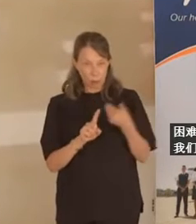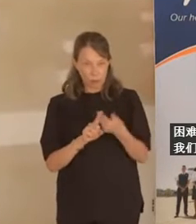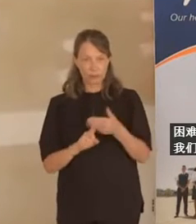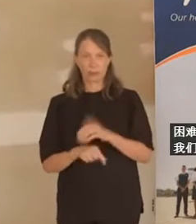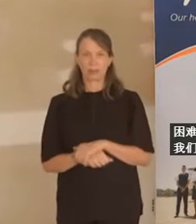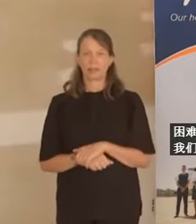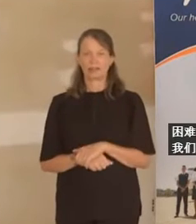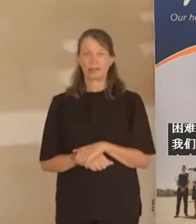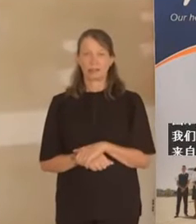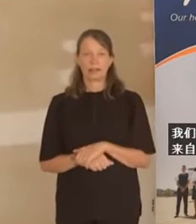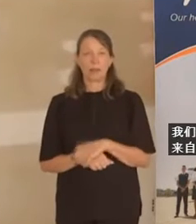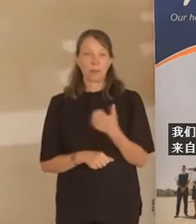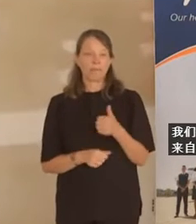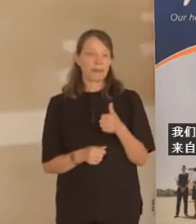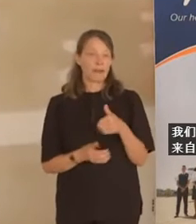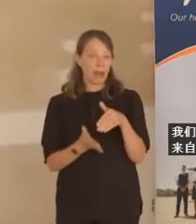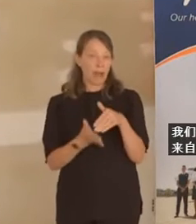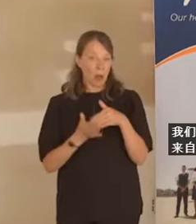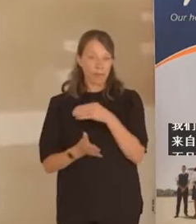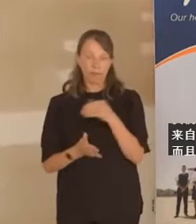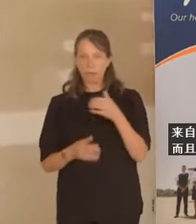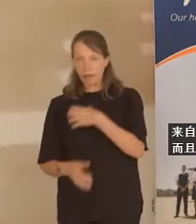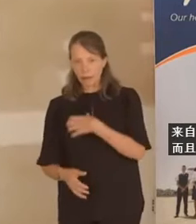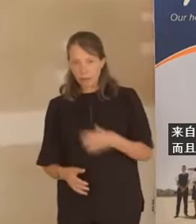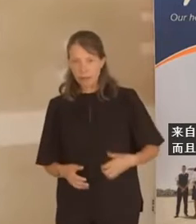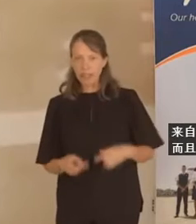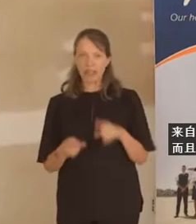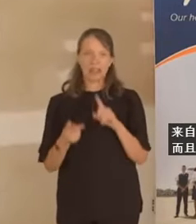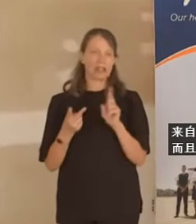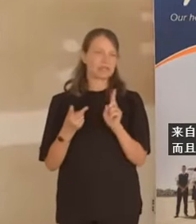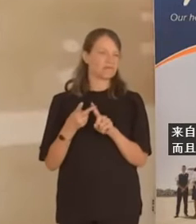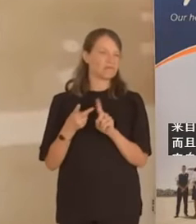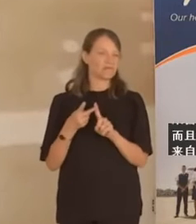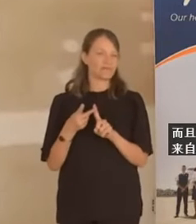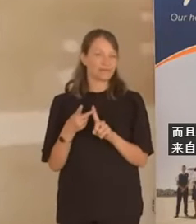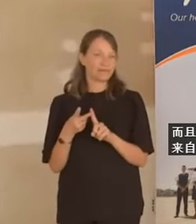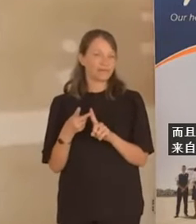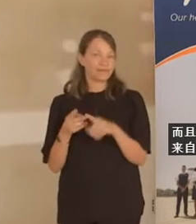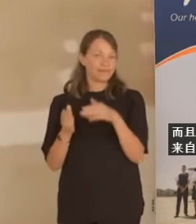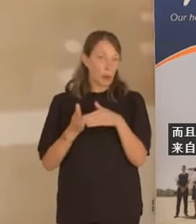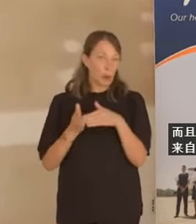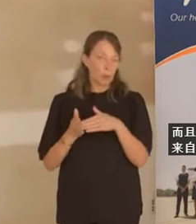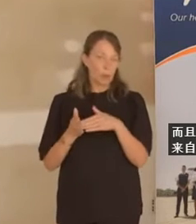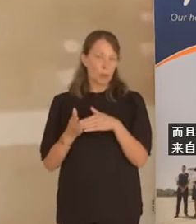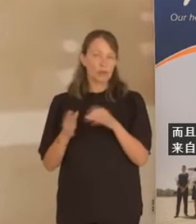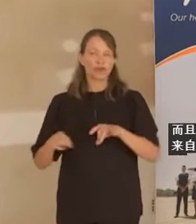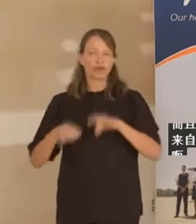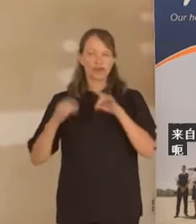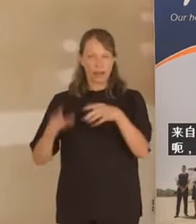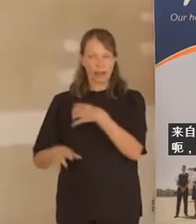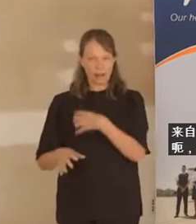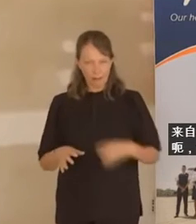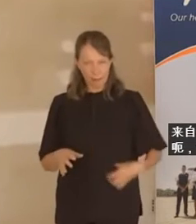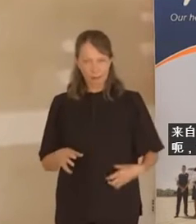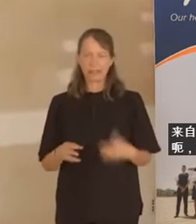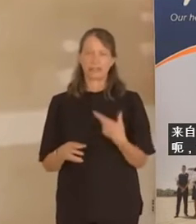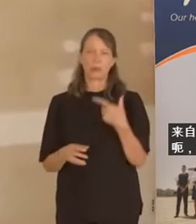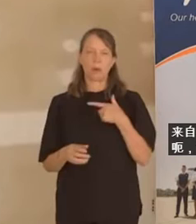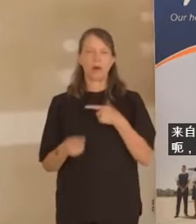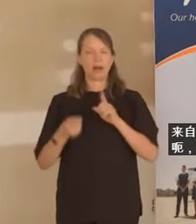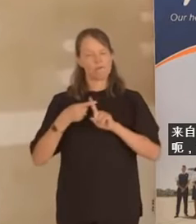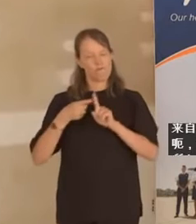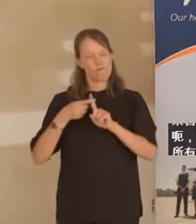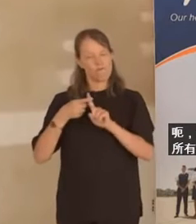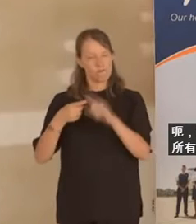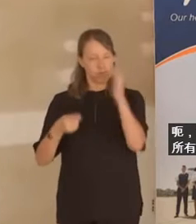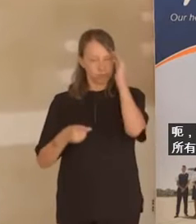We've had a lot of assistance, not just from the New South Wales government that we're talking about today, but we've had assistance from the Commonwealth government to keep us going